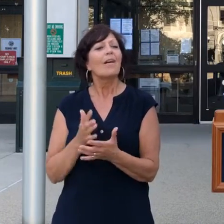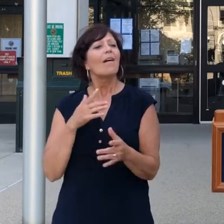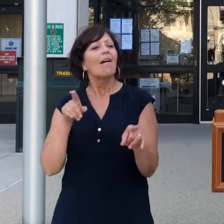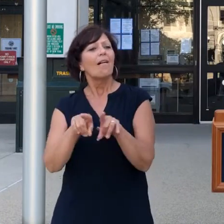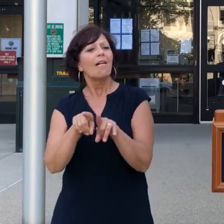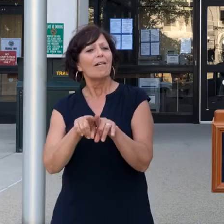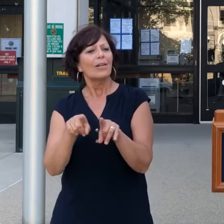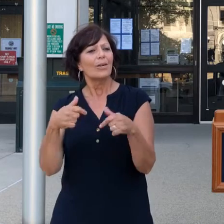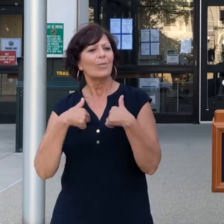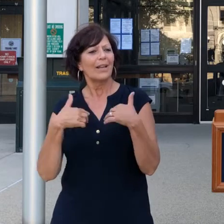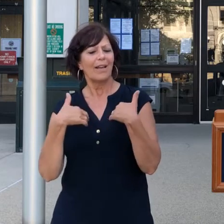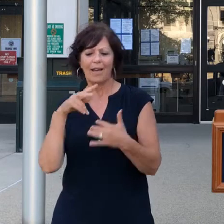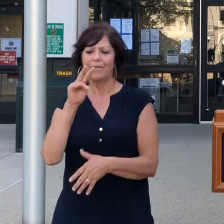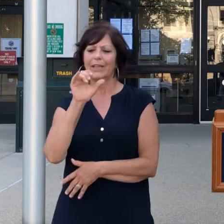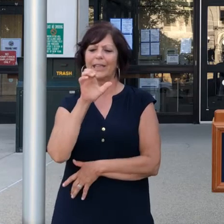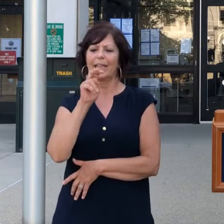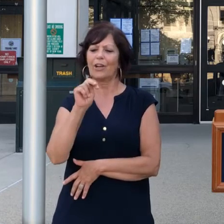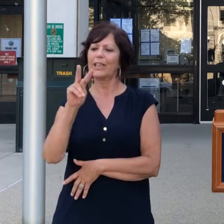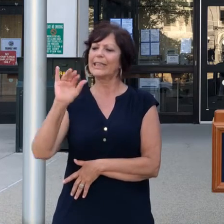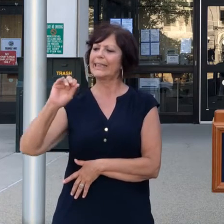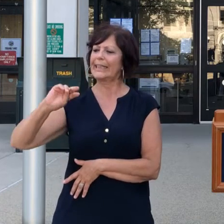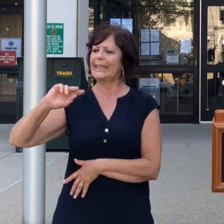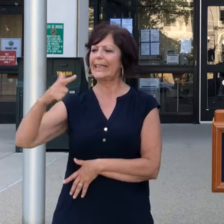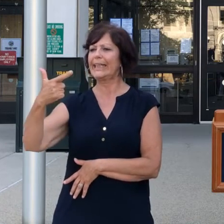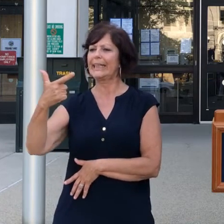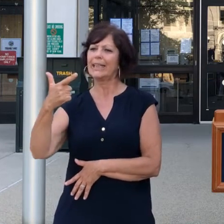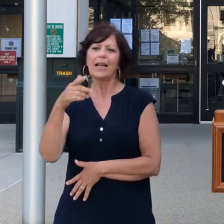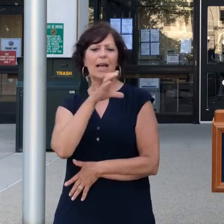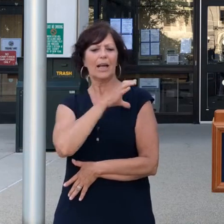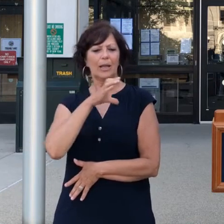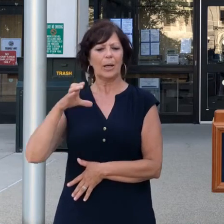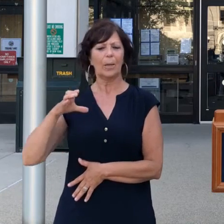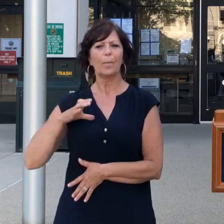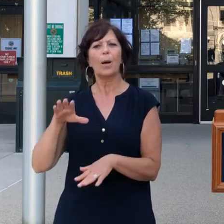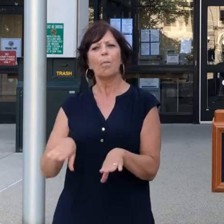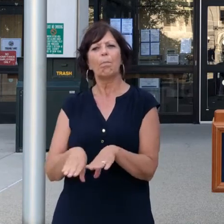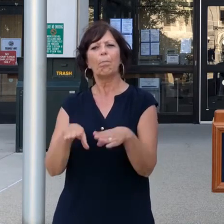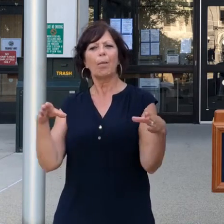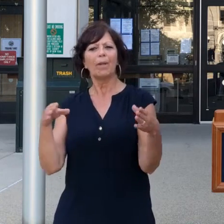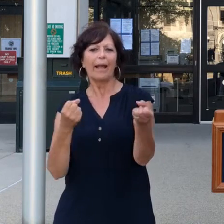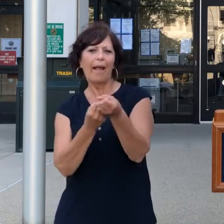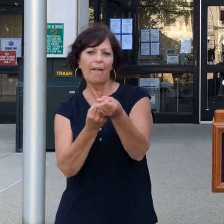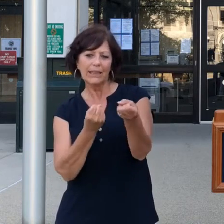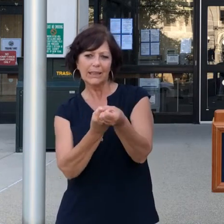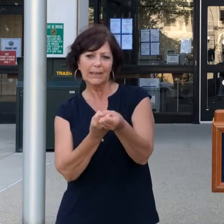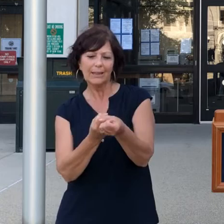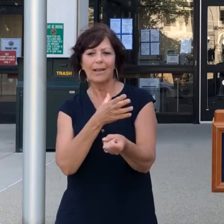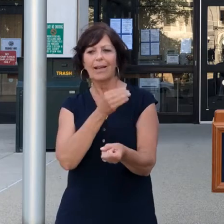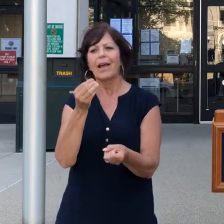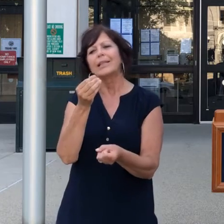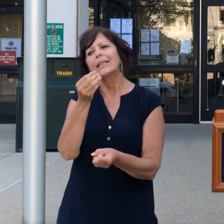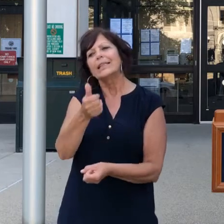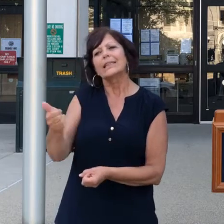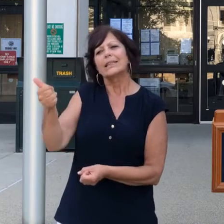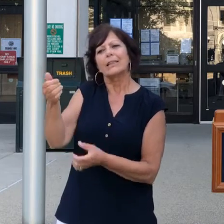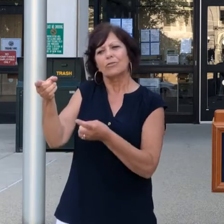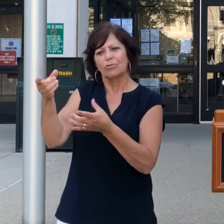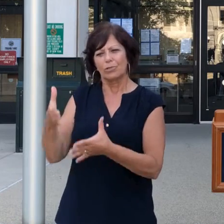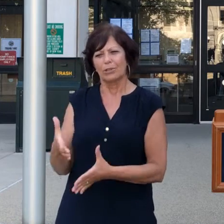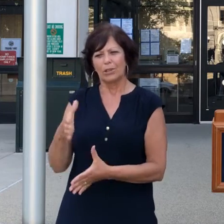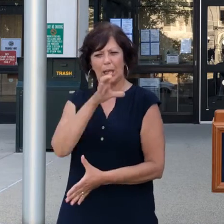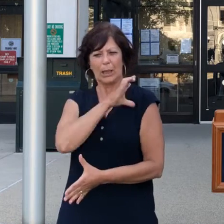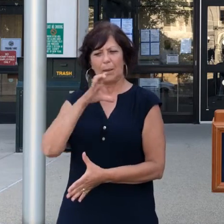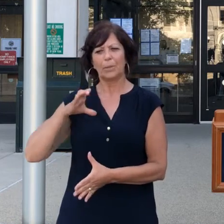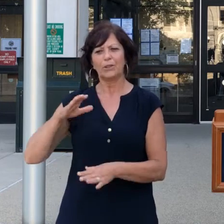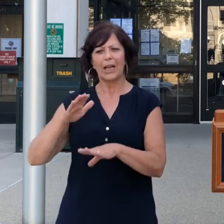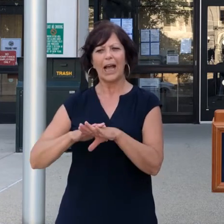joined by Karen King, our Commissioner of the Department of Public Advocacy, as well as the Executive Director of the Commission on the